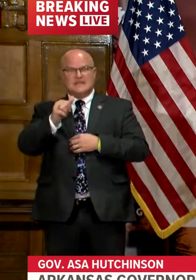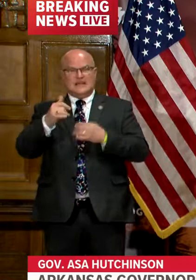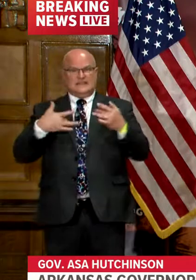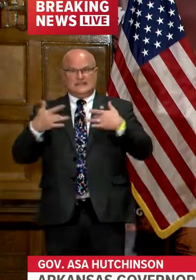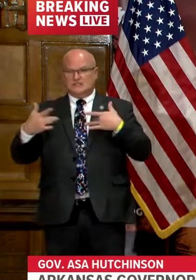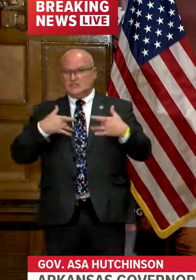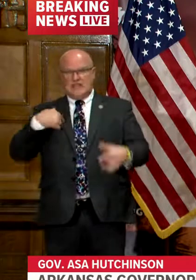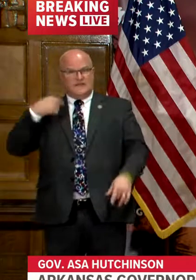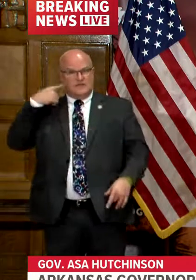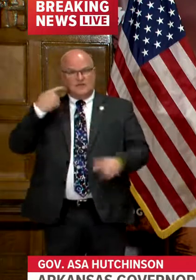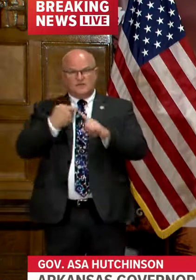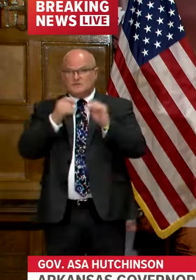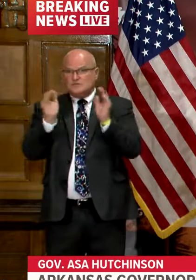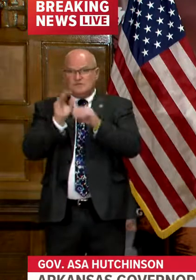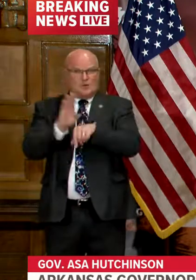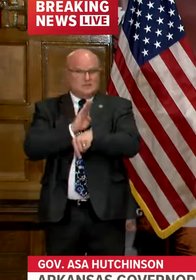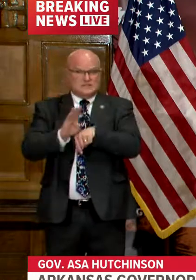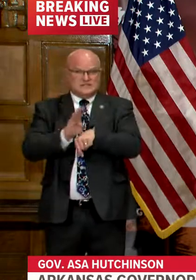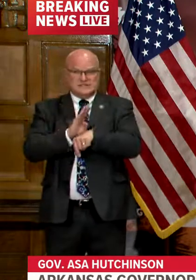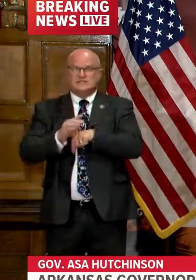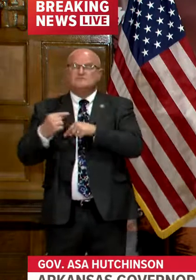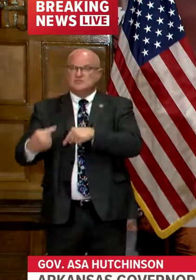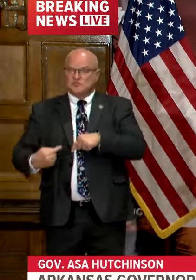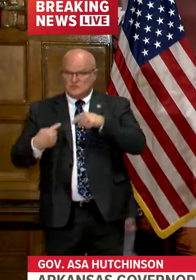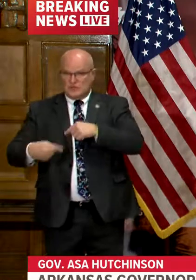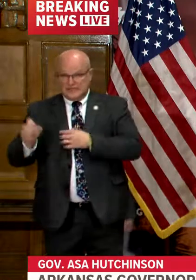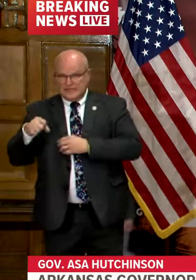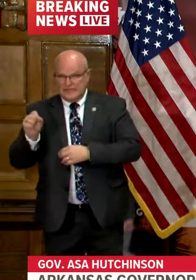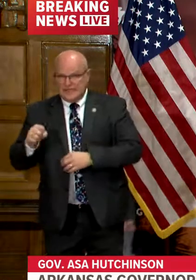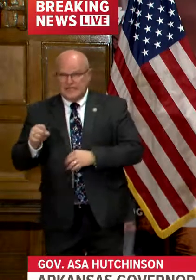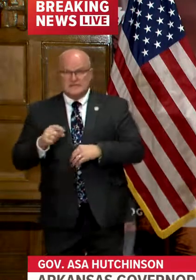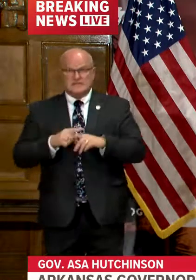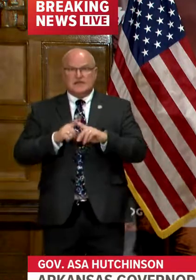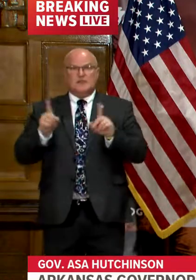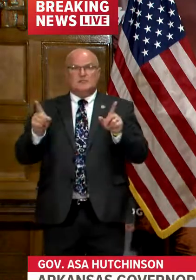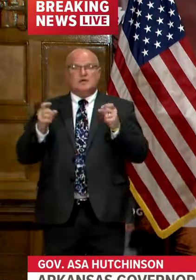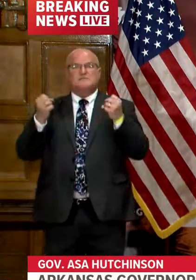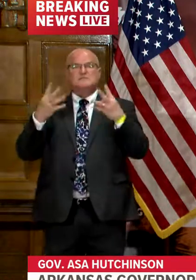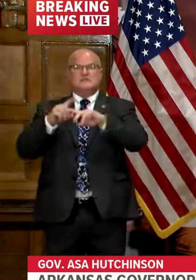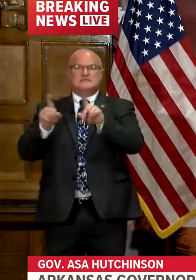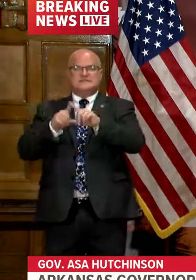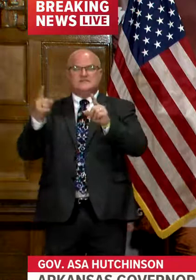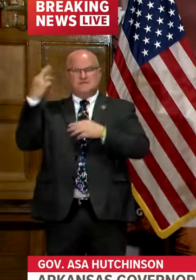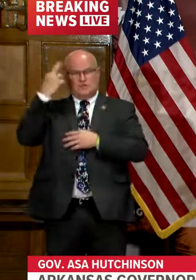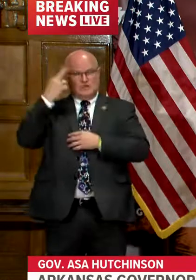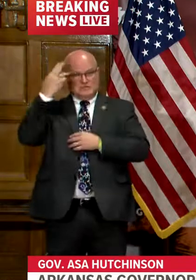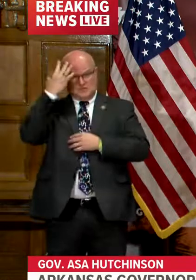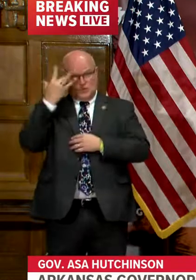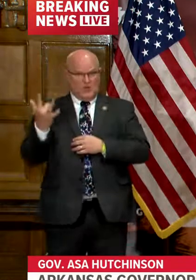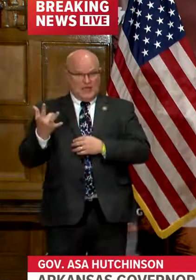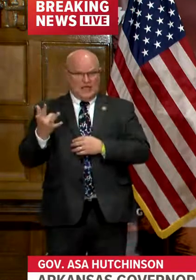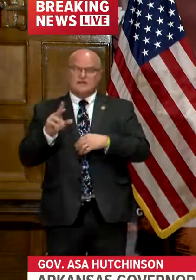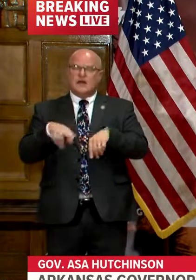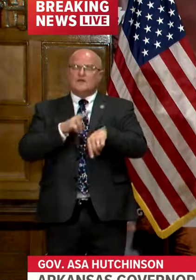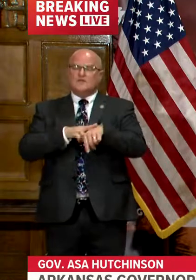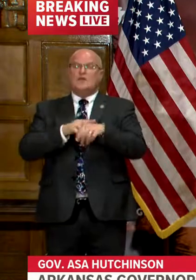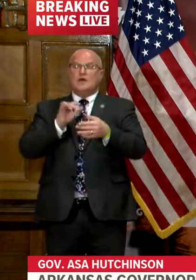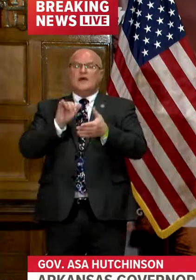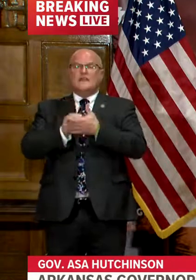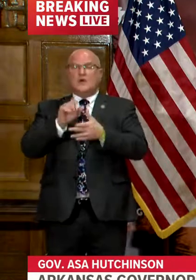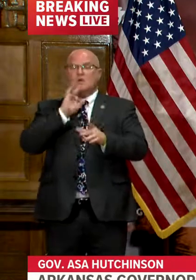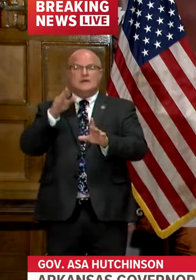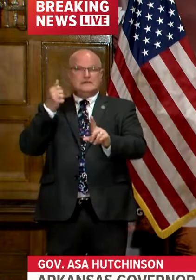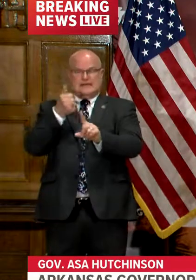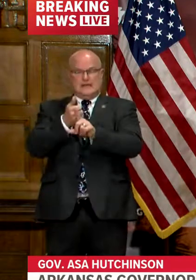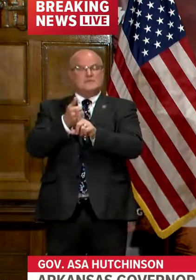that I've heard from small businesses. They are struggling, but there's a lot of different factors in that, and of course that does